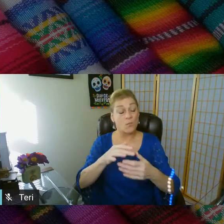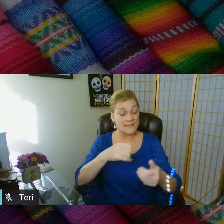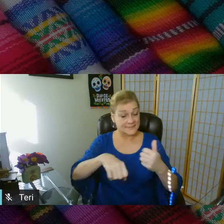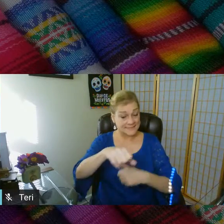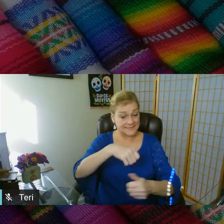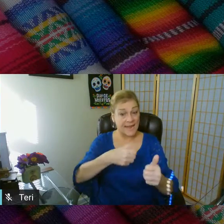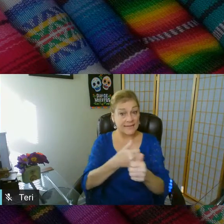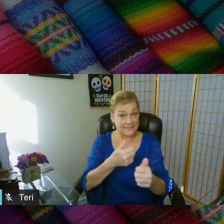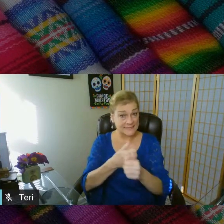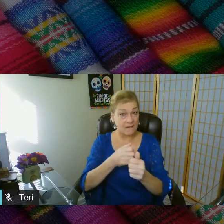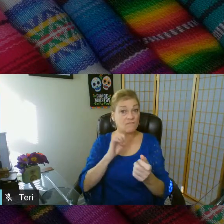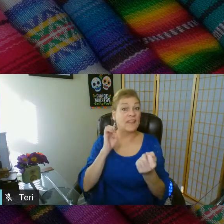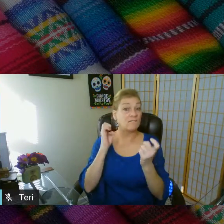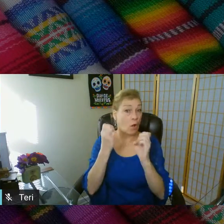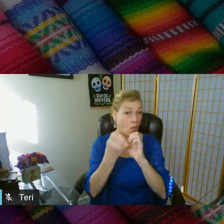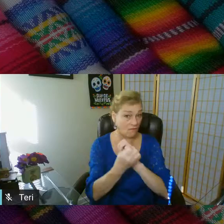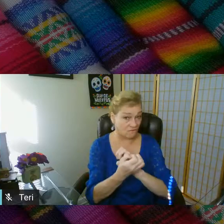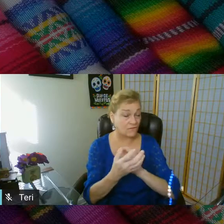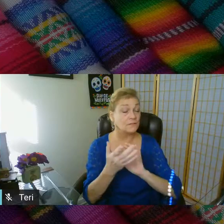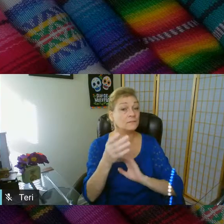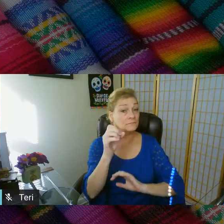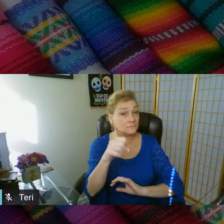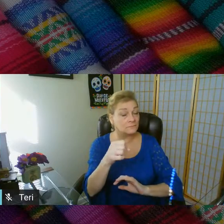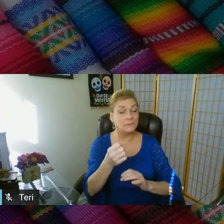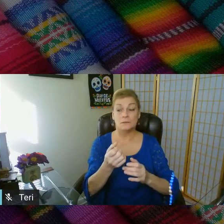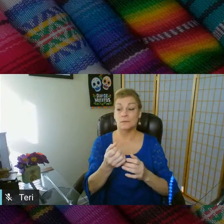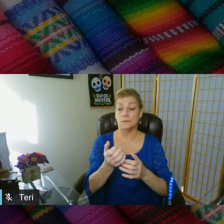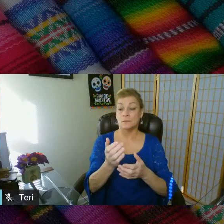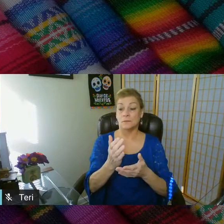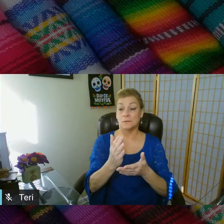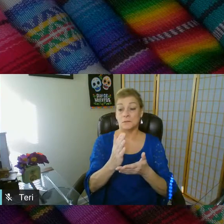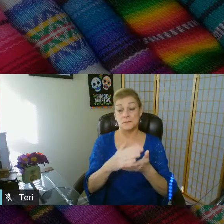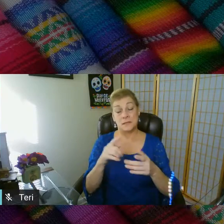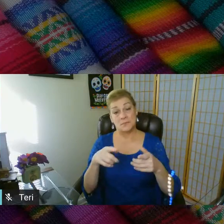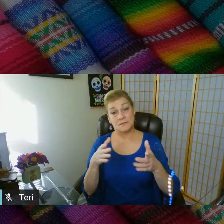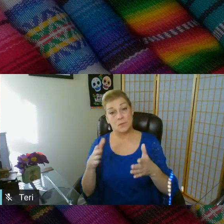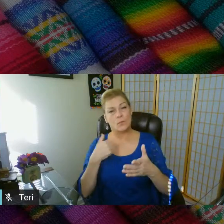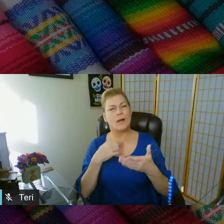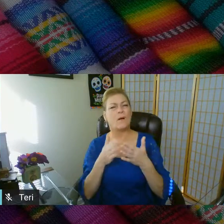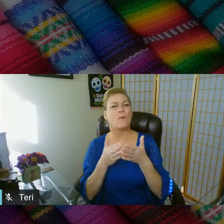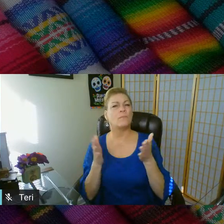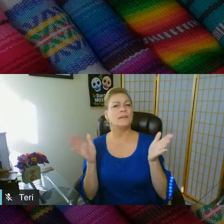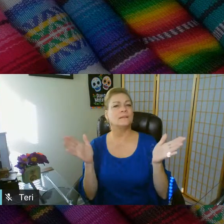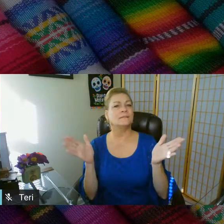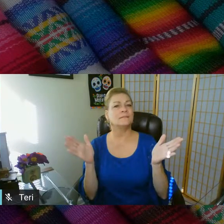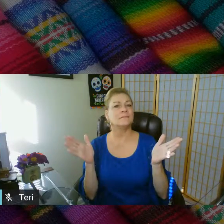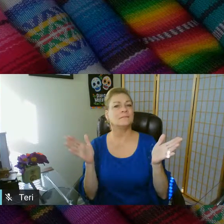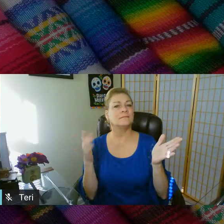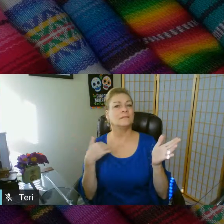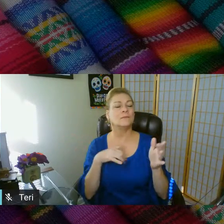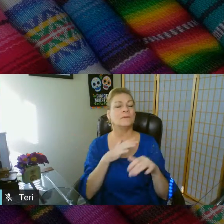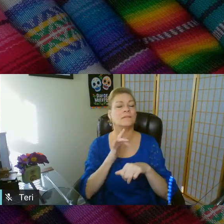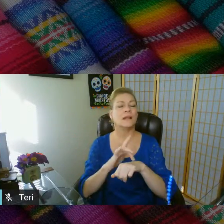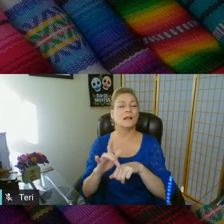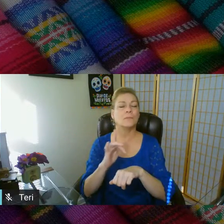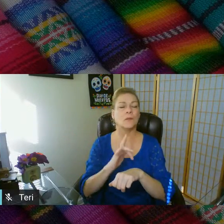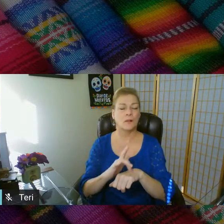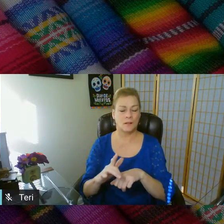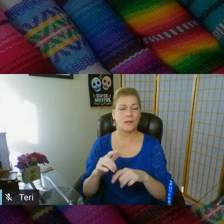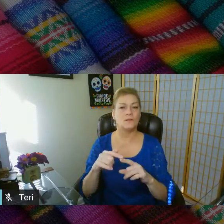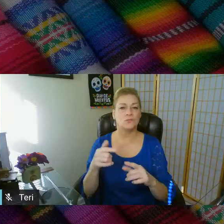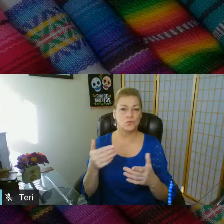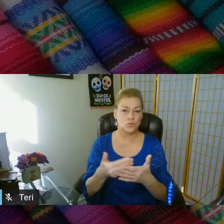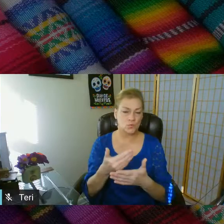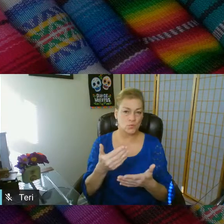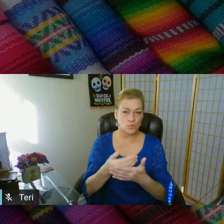evolved. In part, we are able to do it because we are open. We are available to new